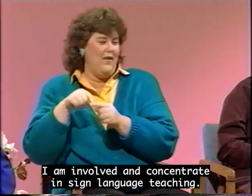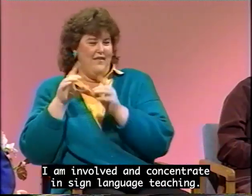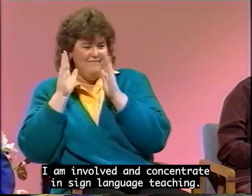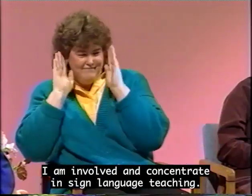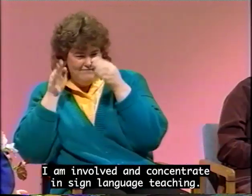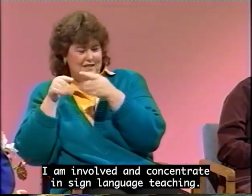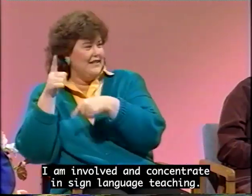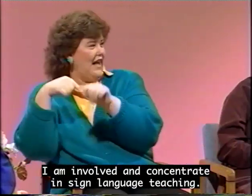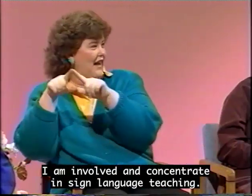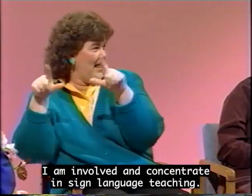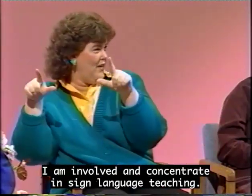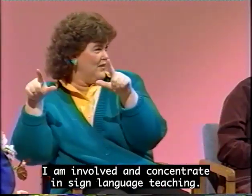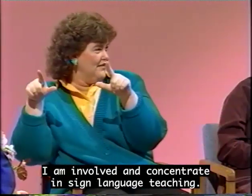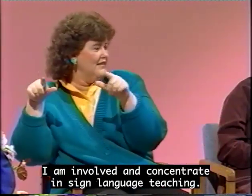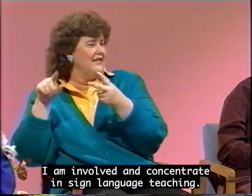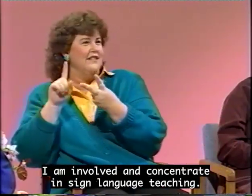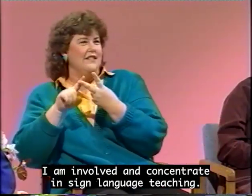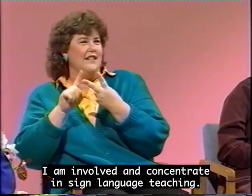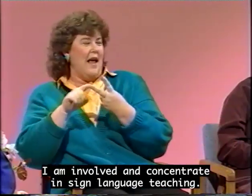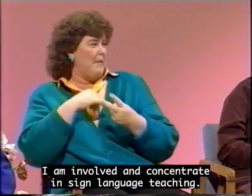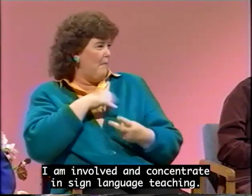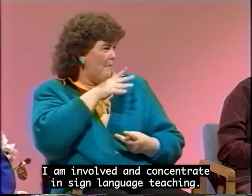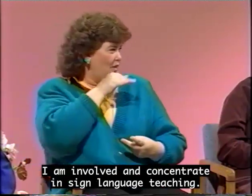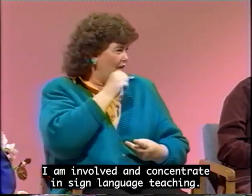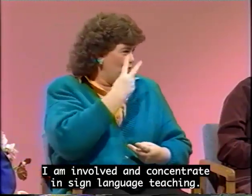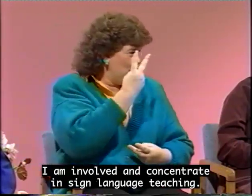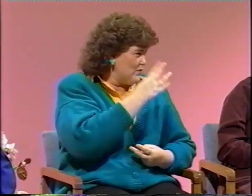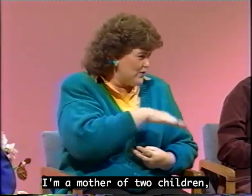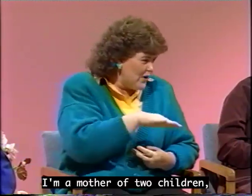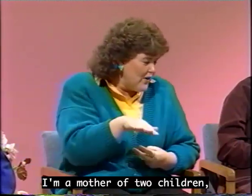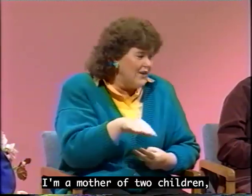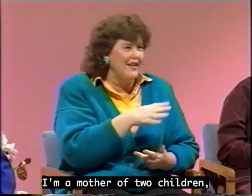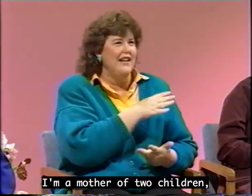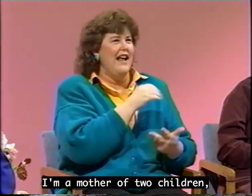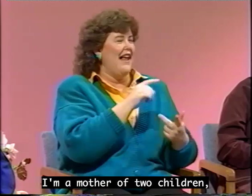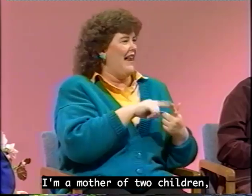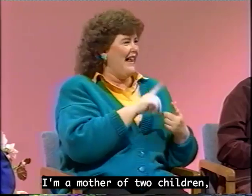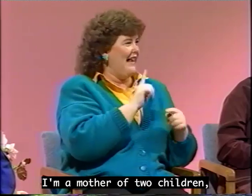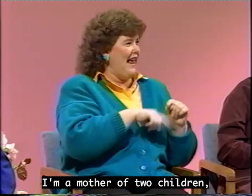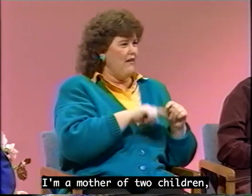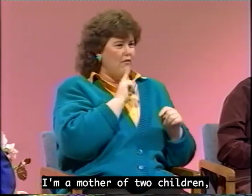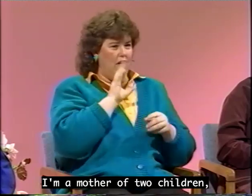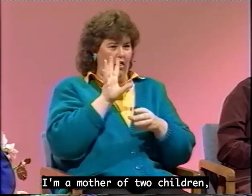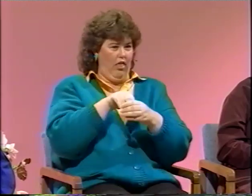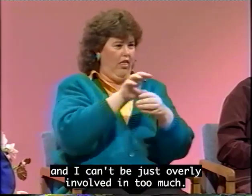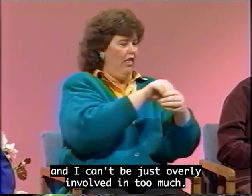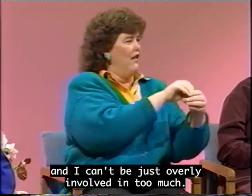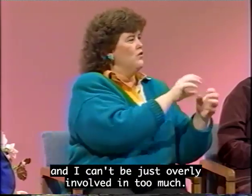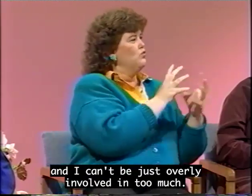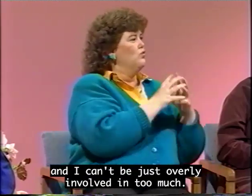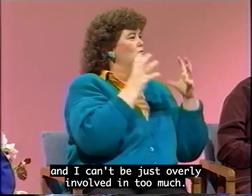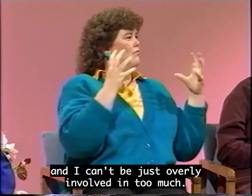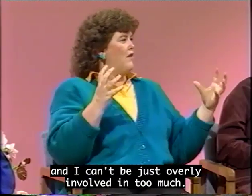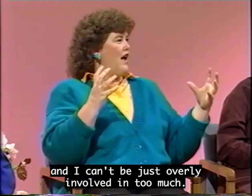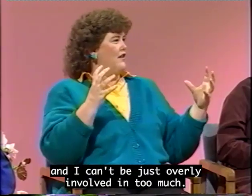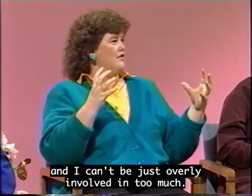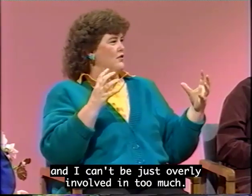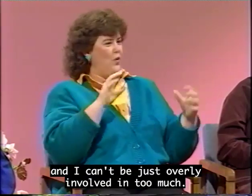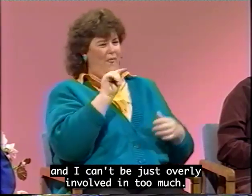am involved and concentrate in sign language teaching. I'm a mother of 2 children, and I can't be just overly involved in